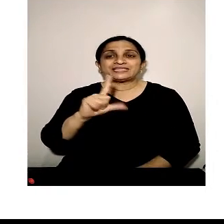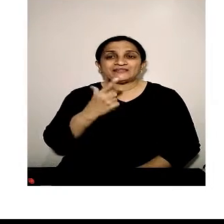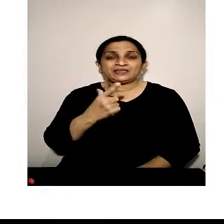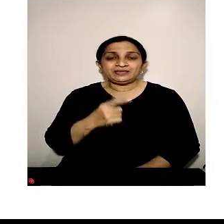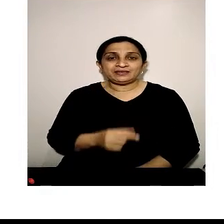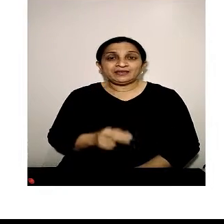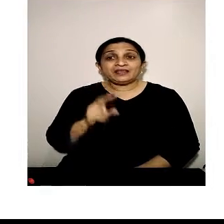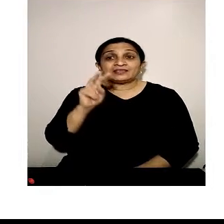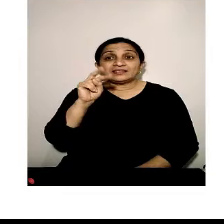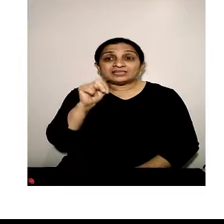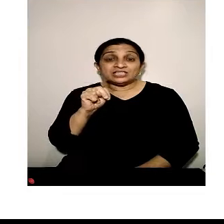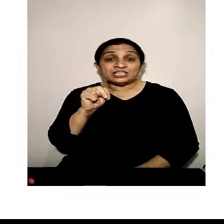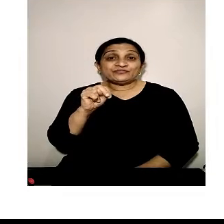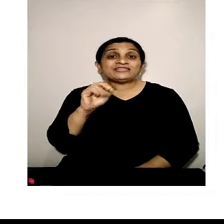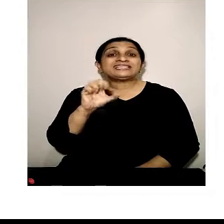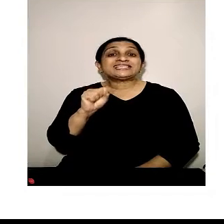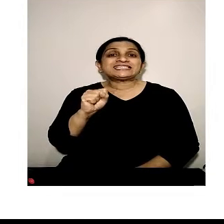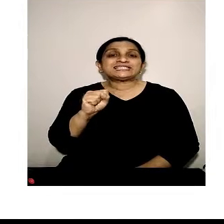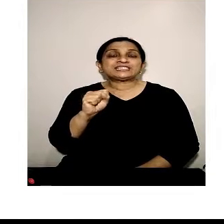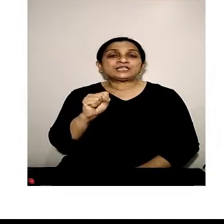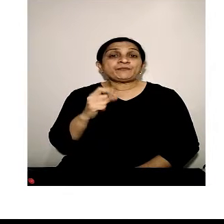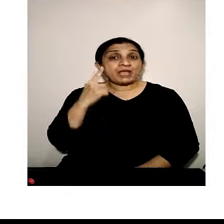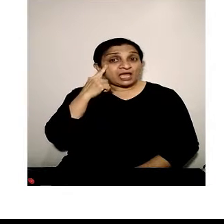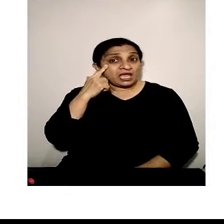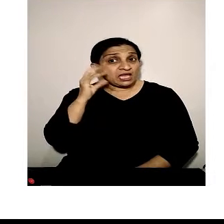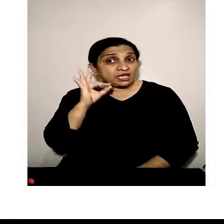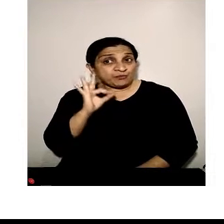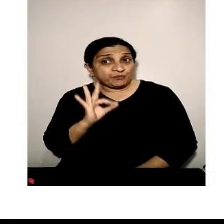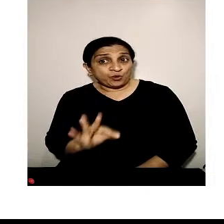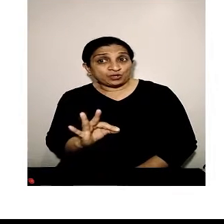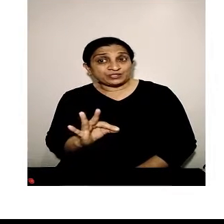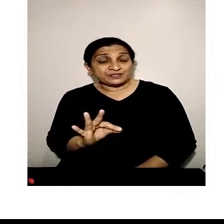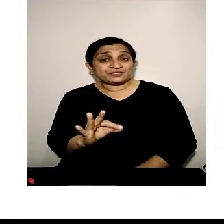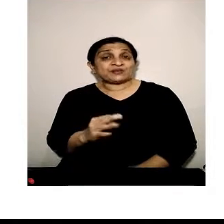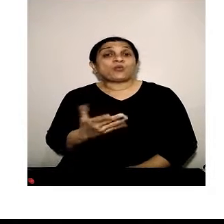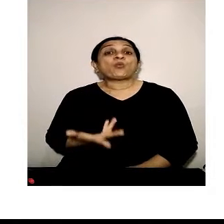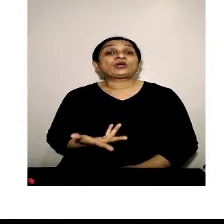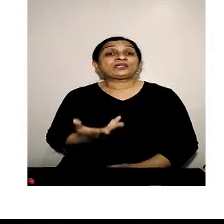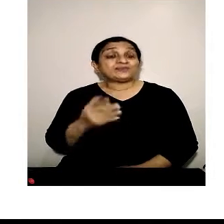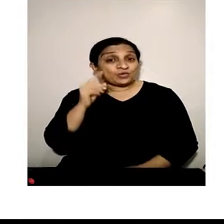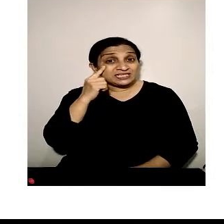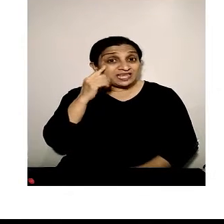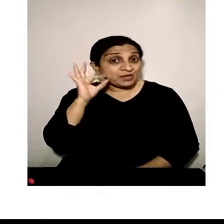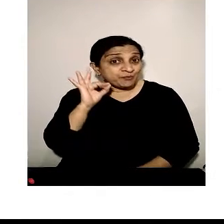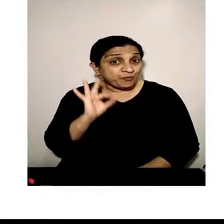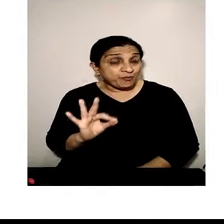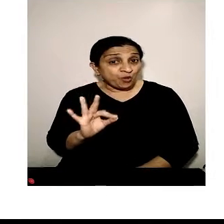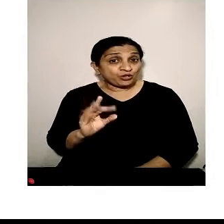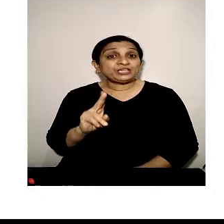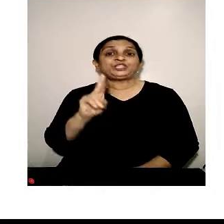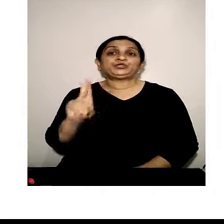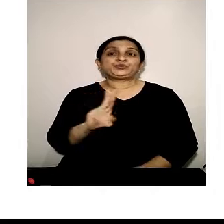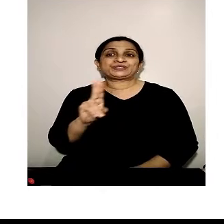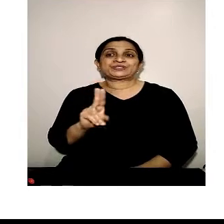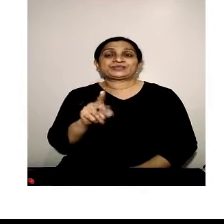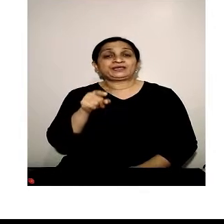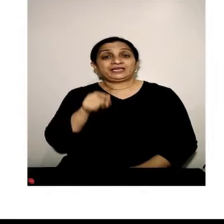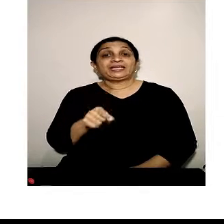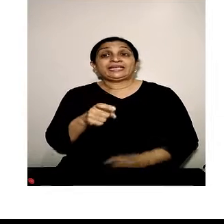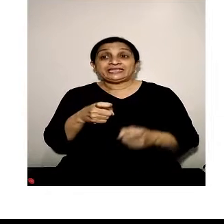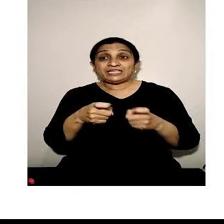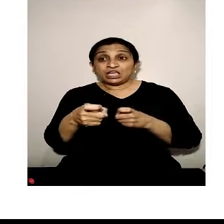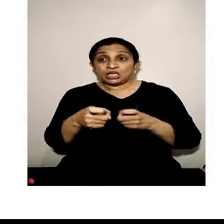Number 7, the nervous system importance. What is the important